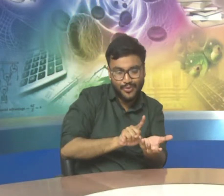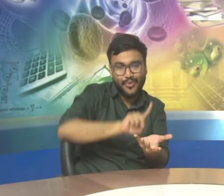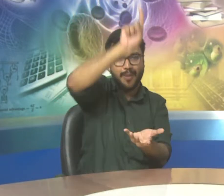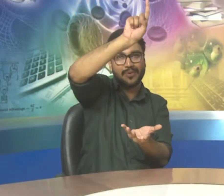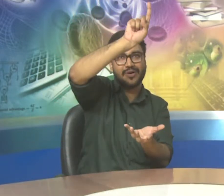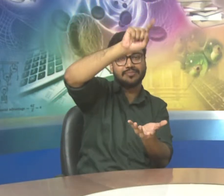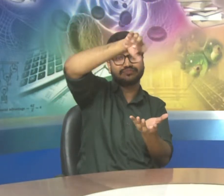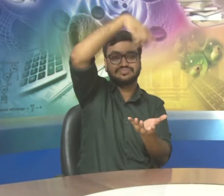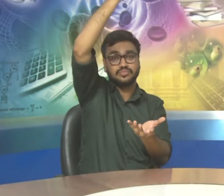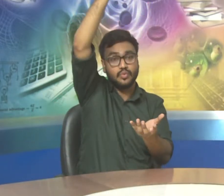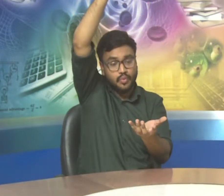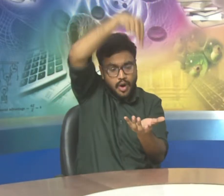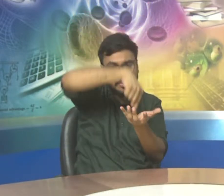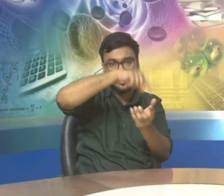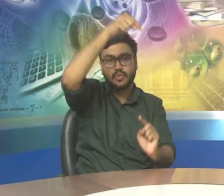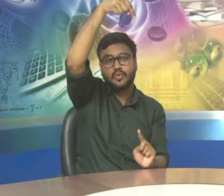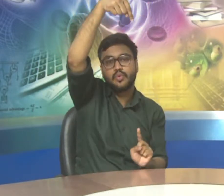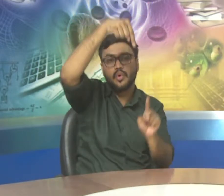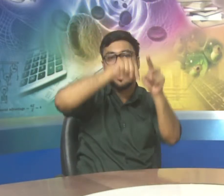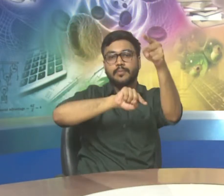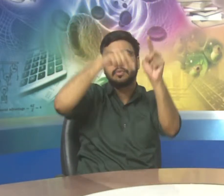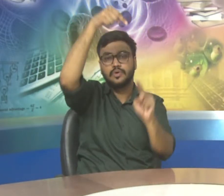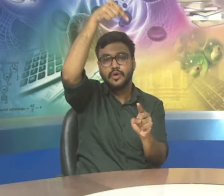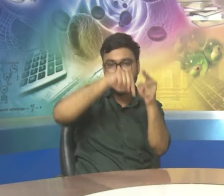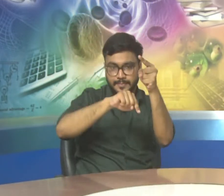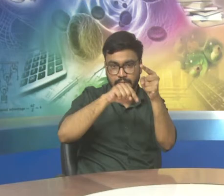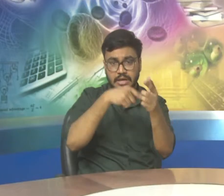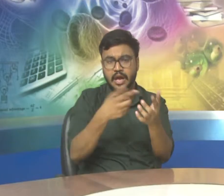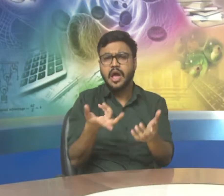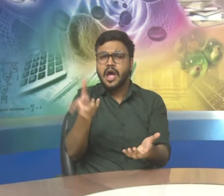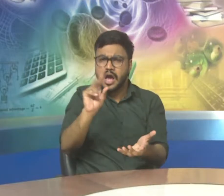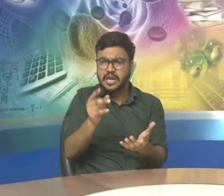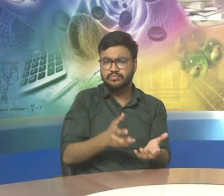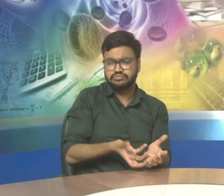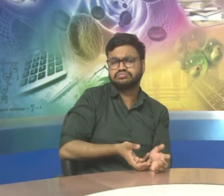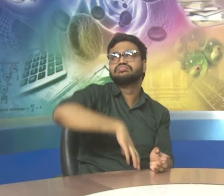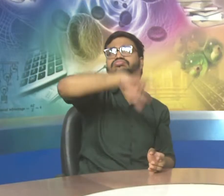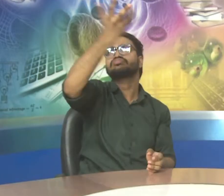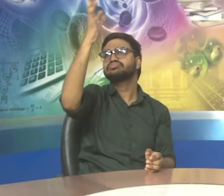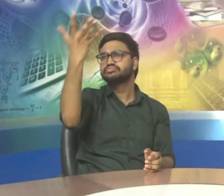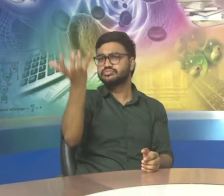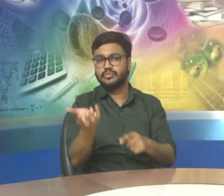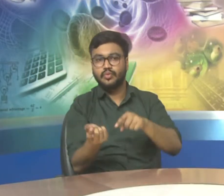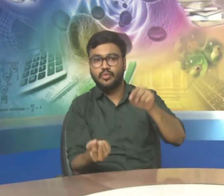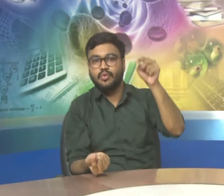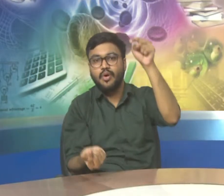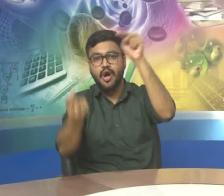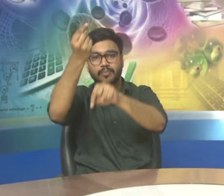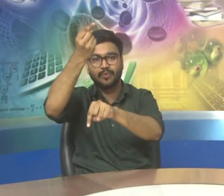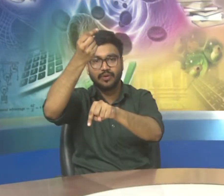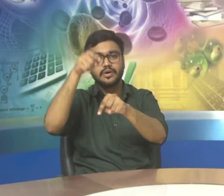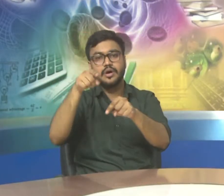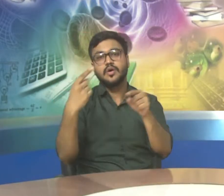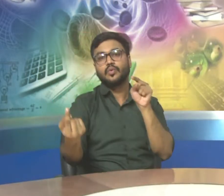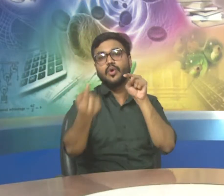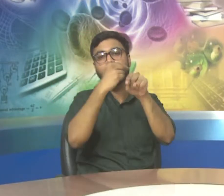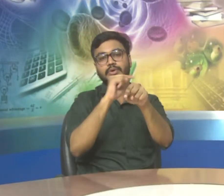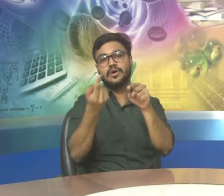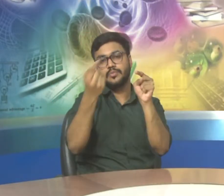are thrown up in the air are moving against the gravitational force. Thus, the